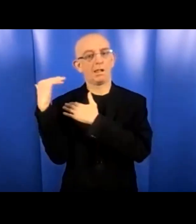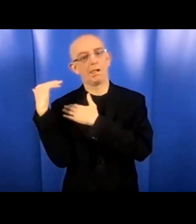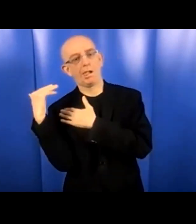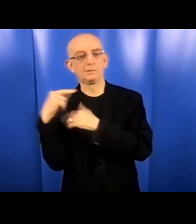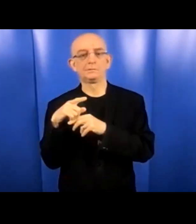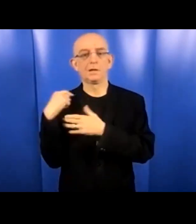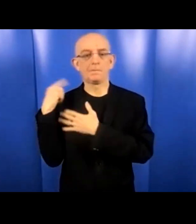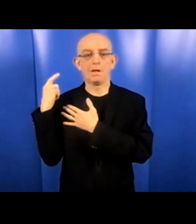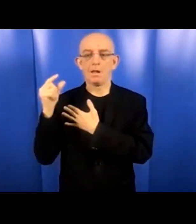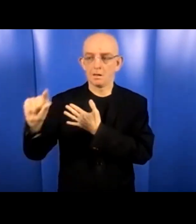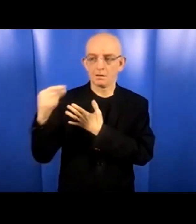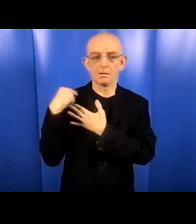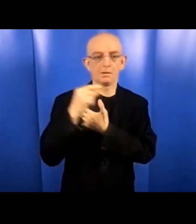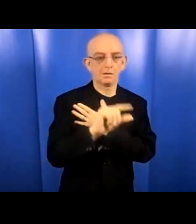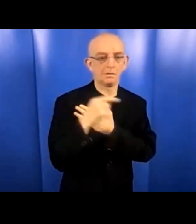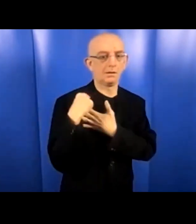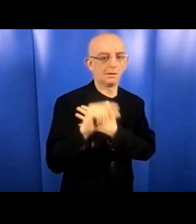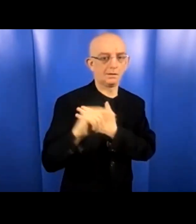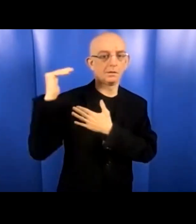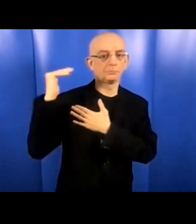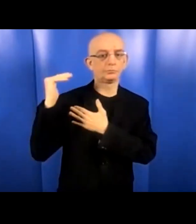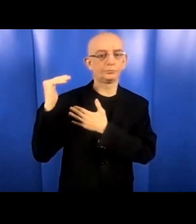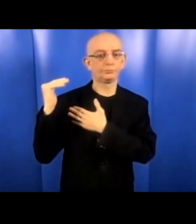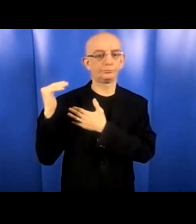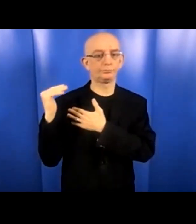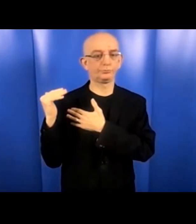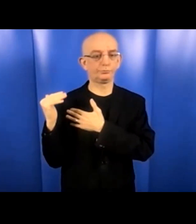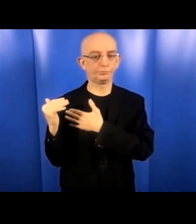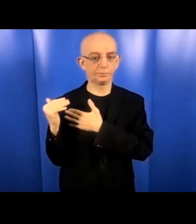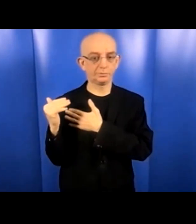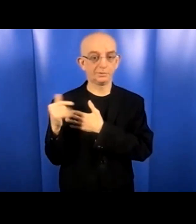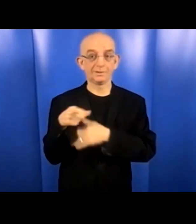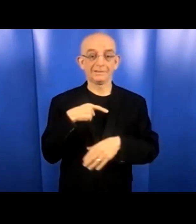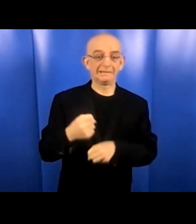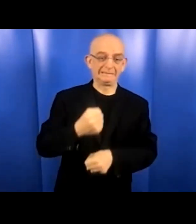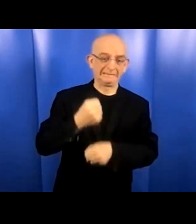So it's navigating the space safely, and what I found that has really helped.